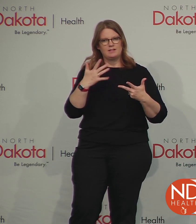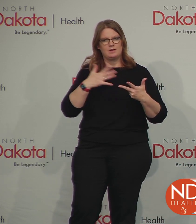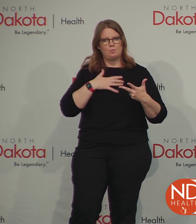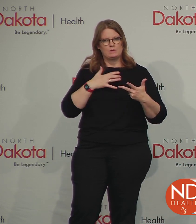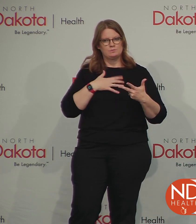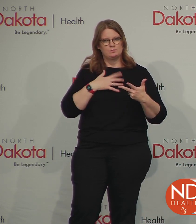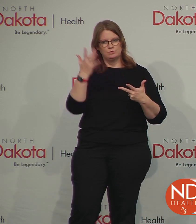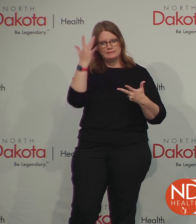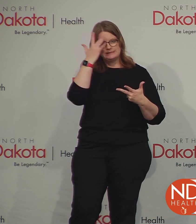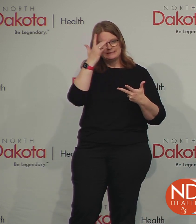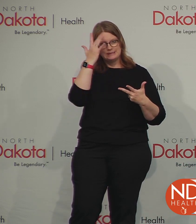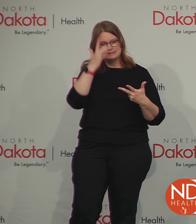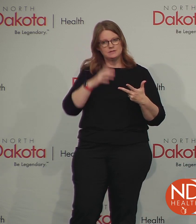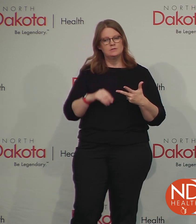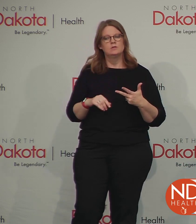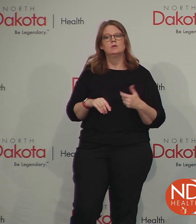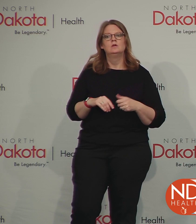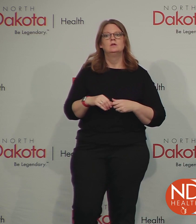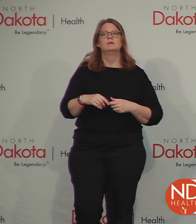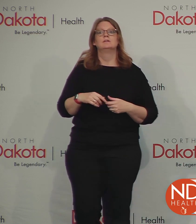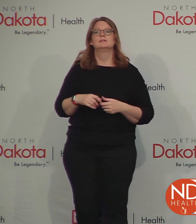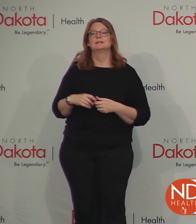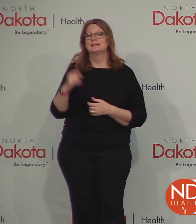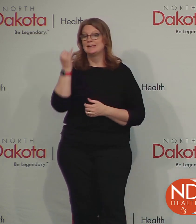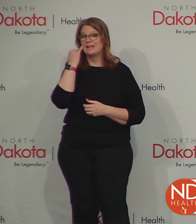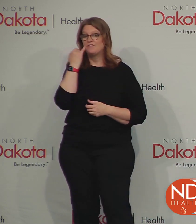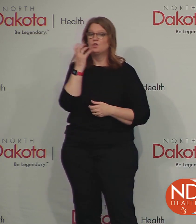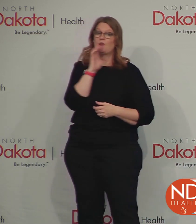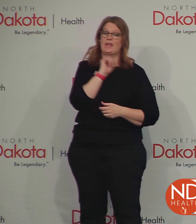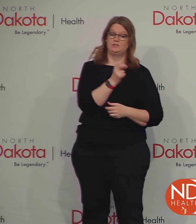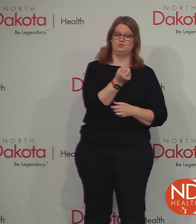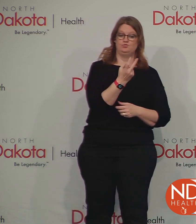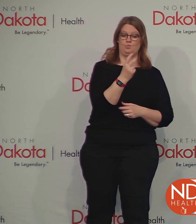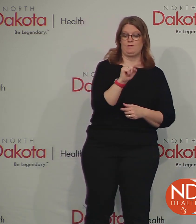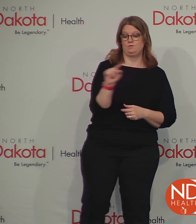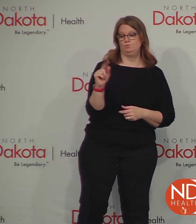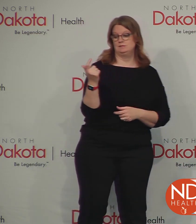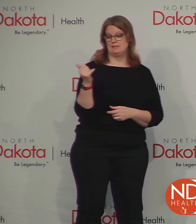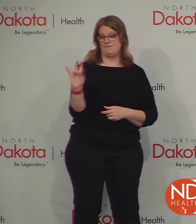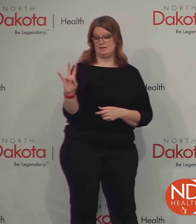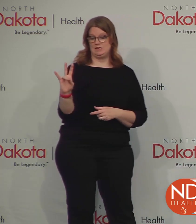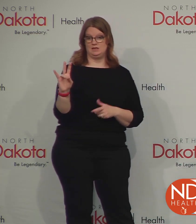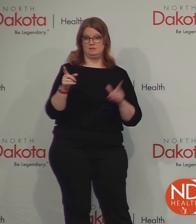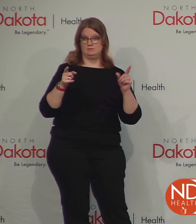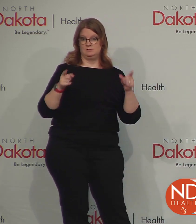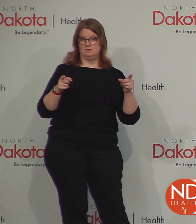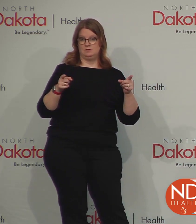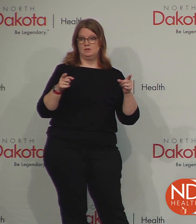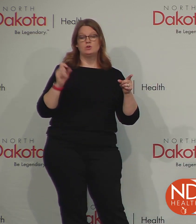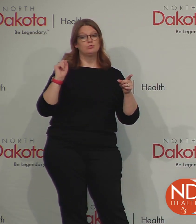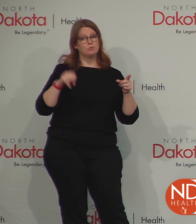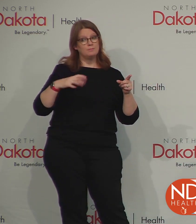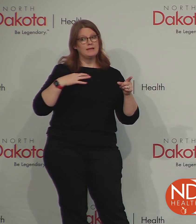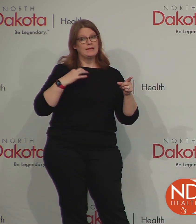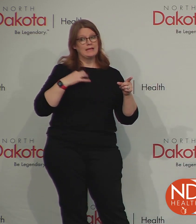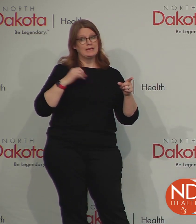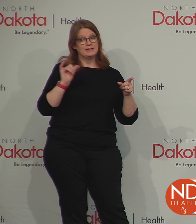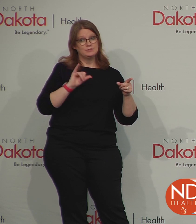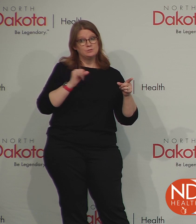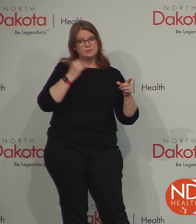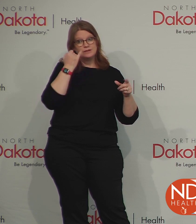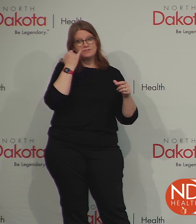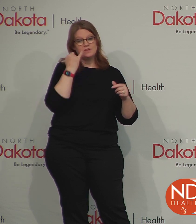disease. Now, if you're 12 to 17, you could be a candidate as well. If you